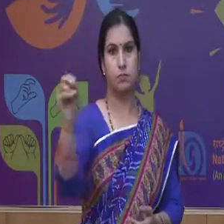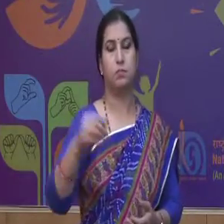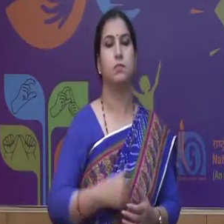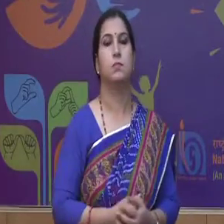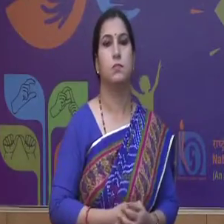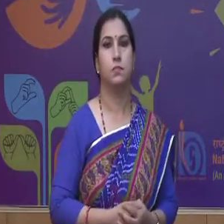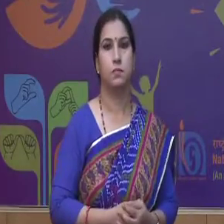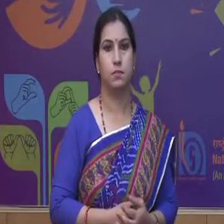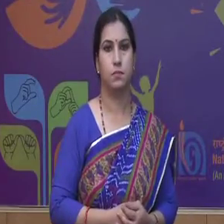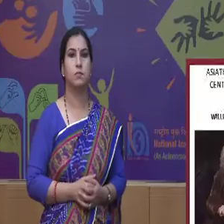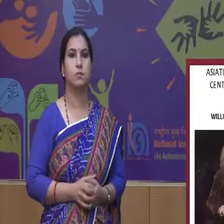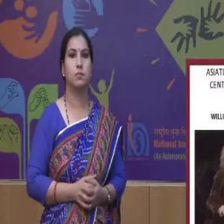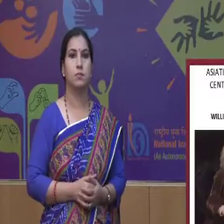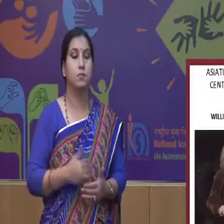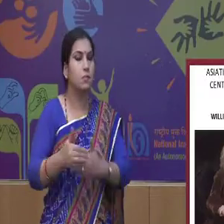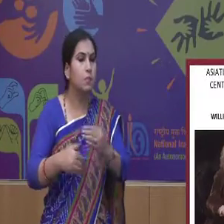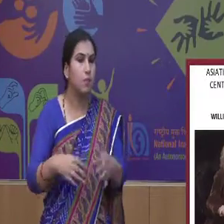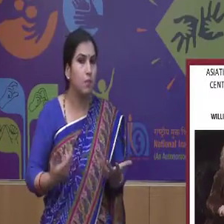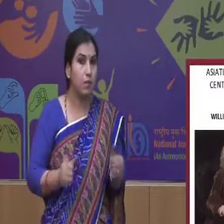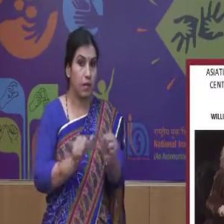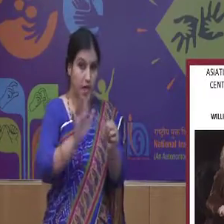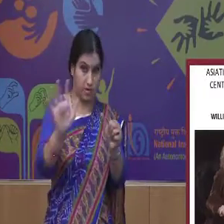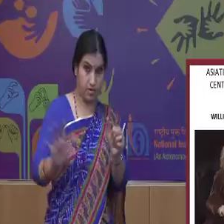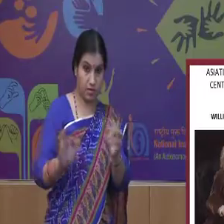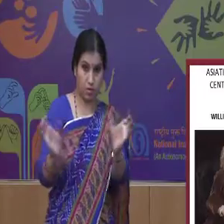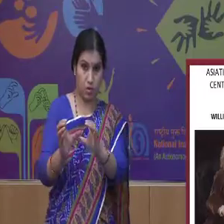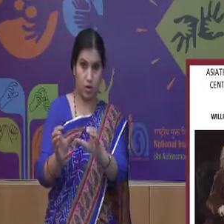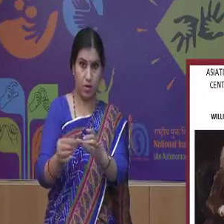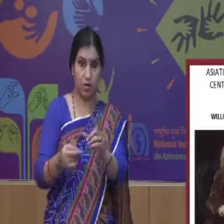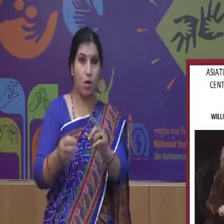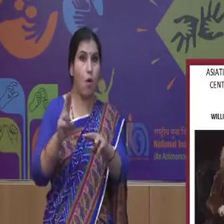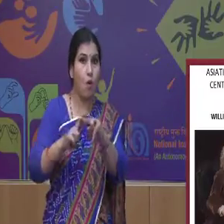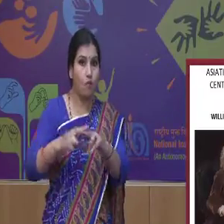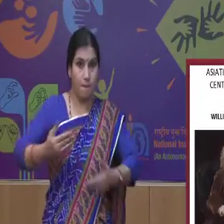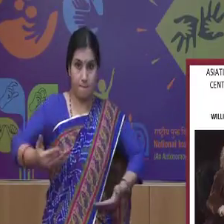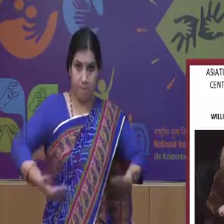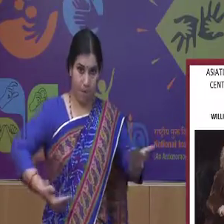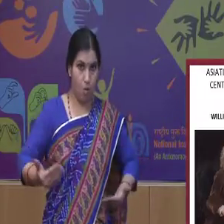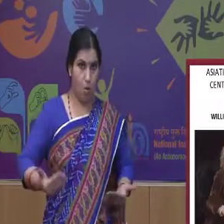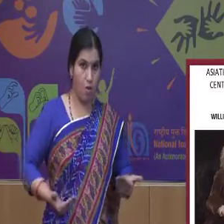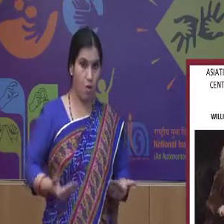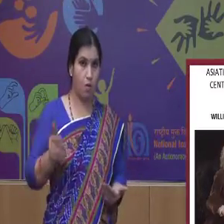1800. However, the Asiatic Society of Bengal